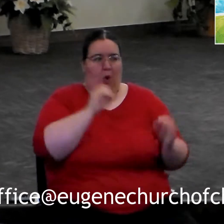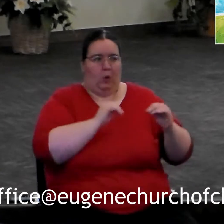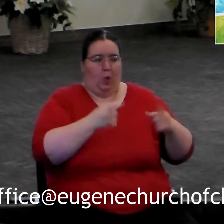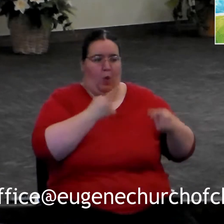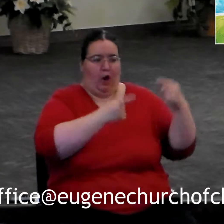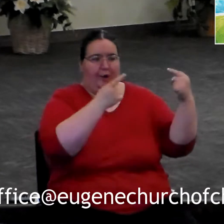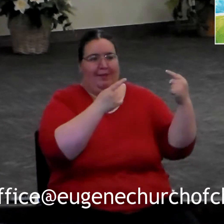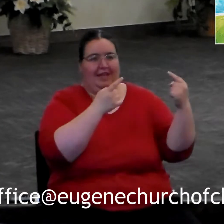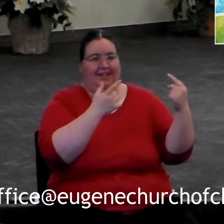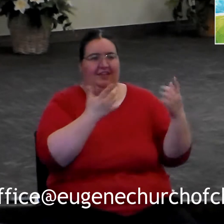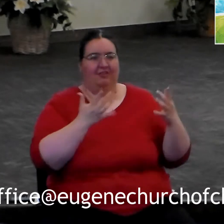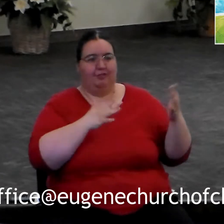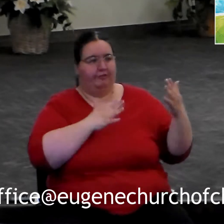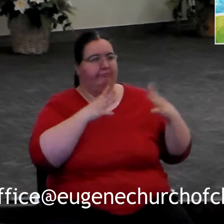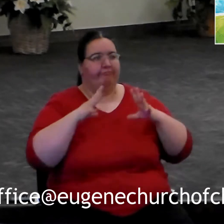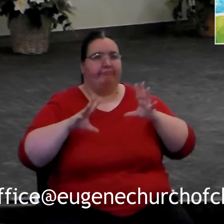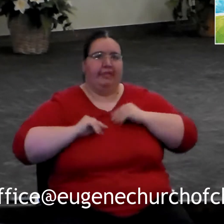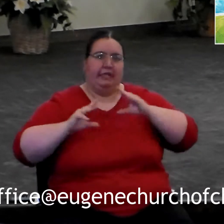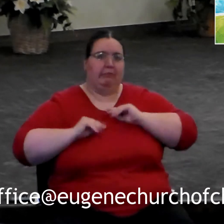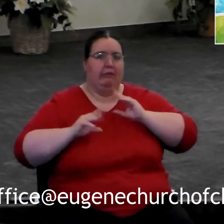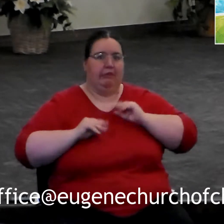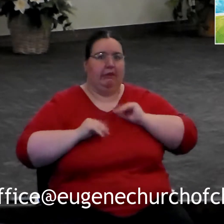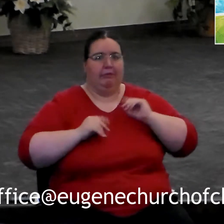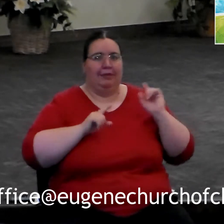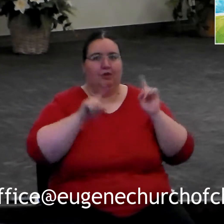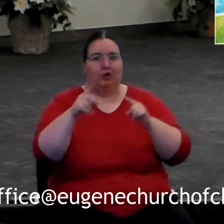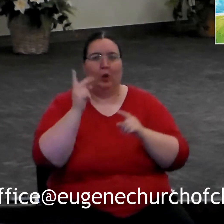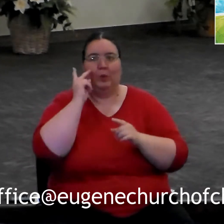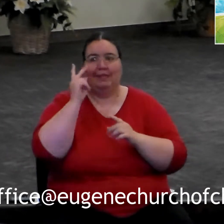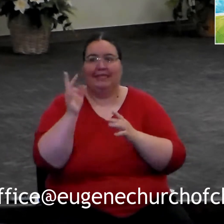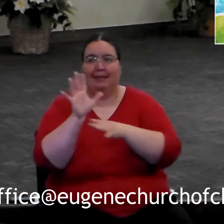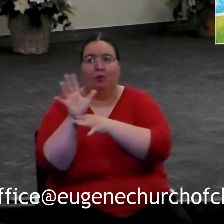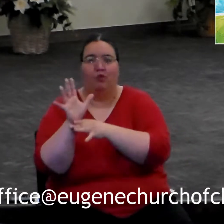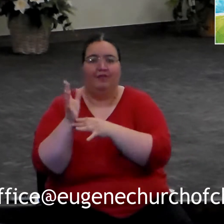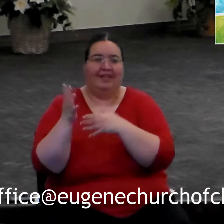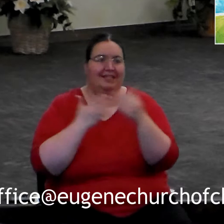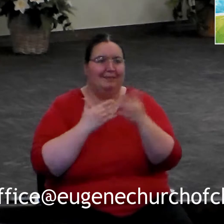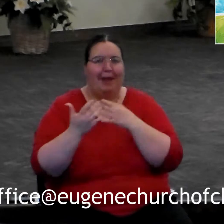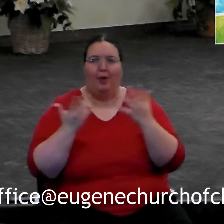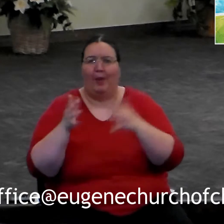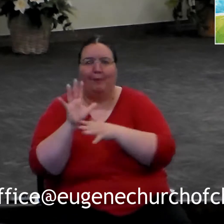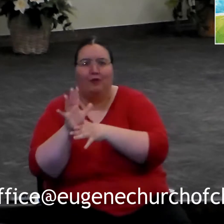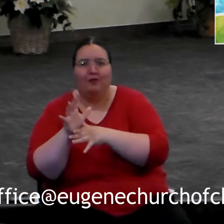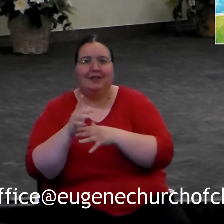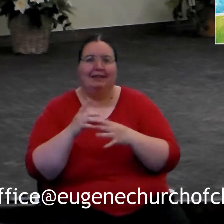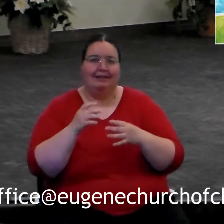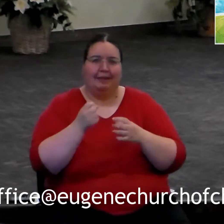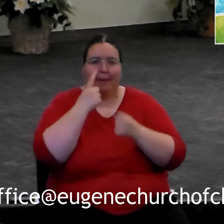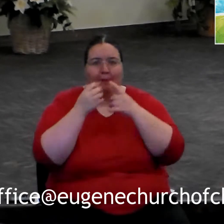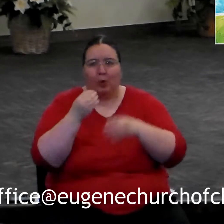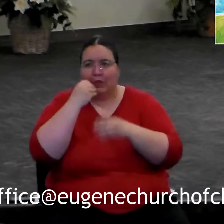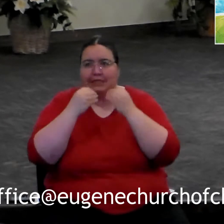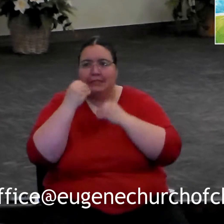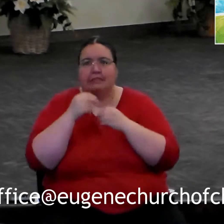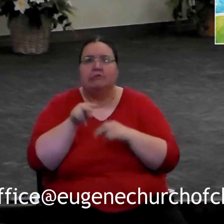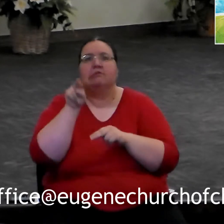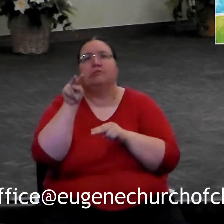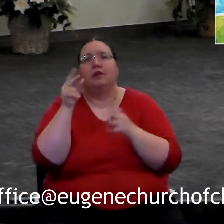movie of some kind, get some popcorn, and sit and be entertained. But instead, we have this argument there in front of